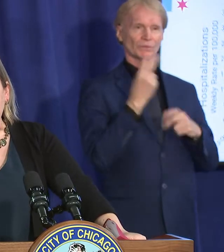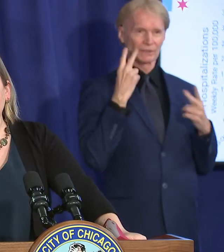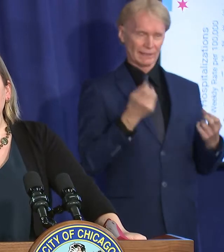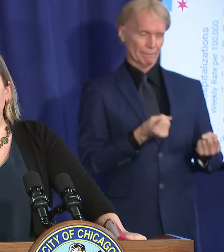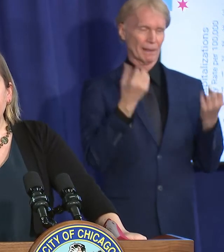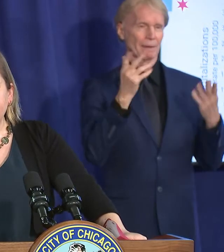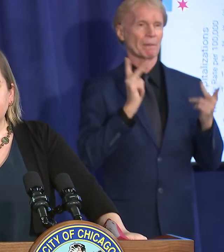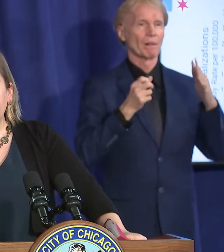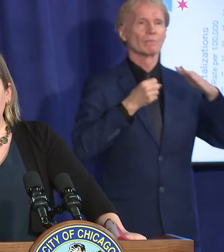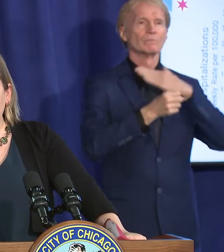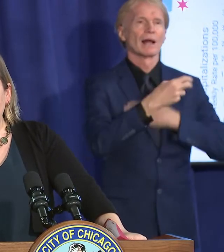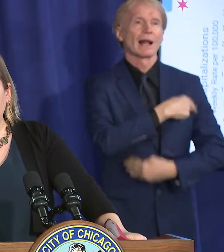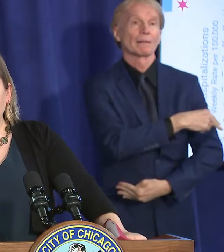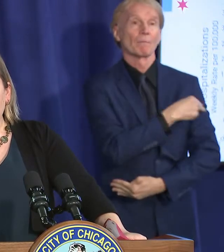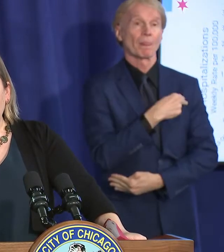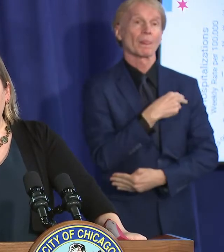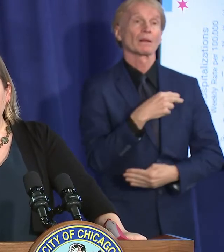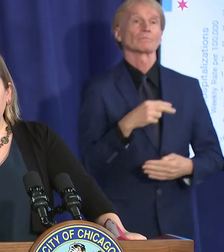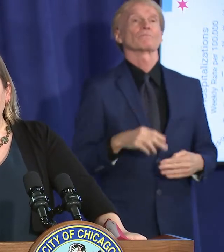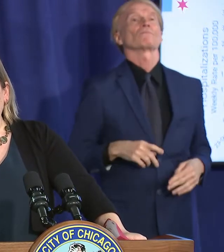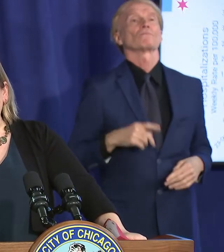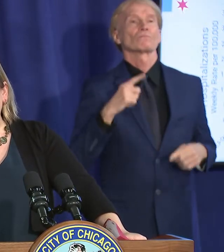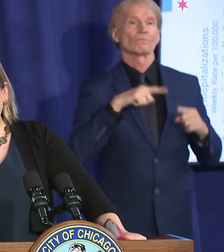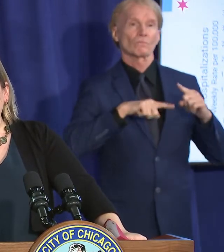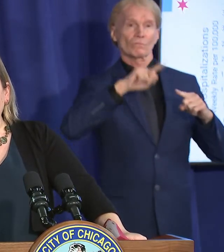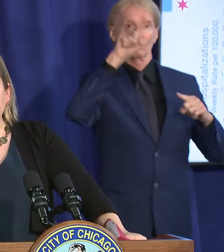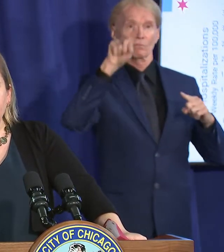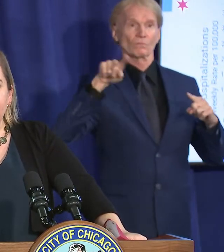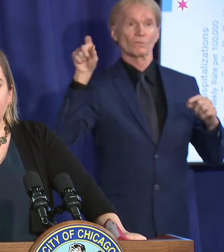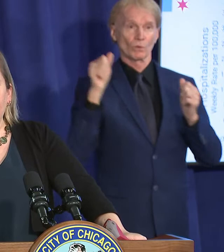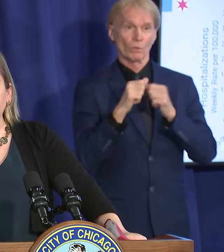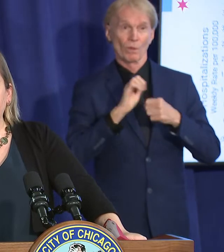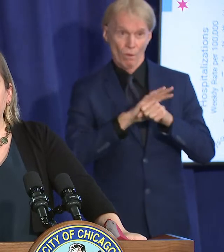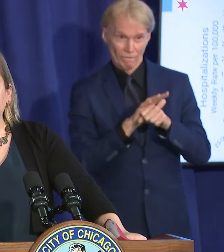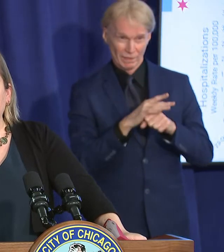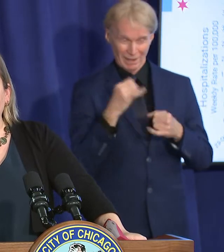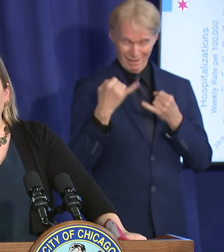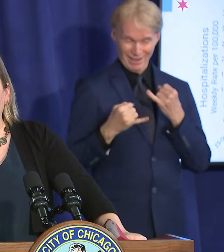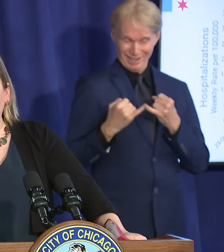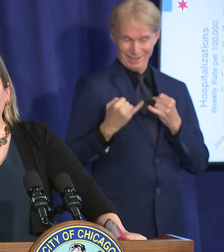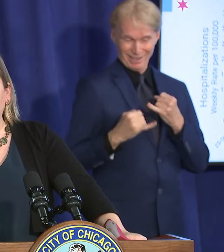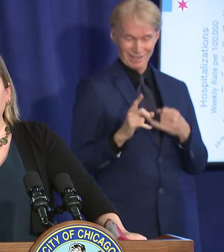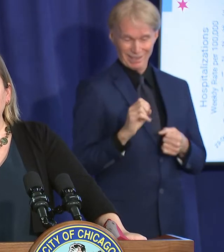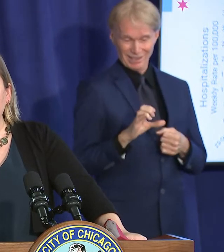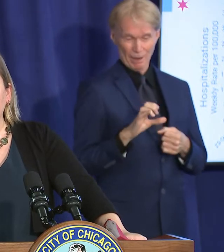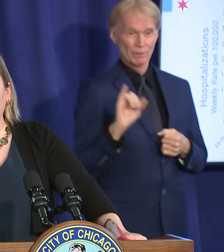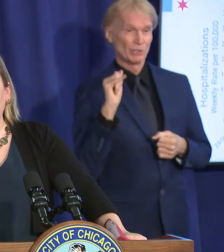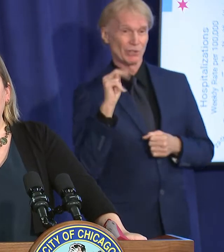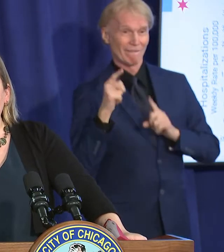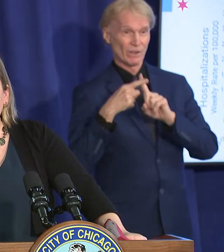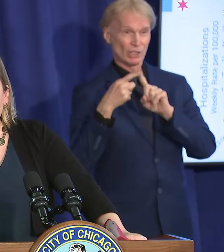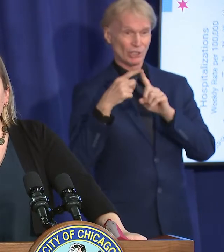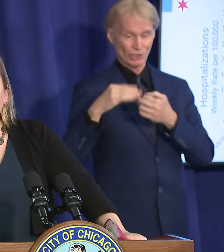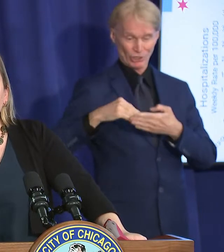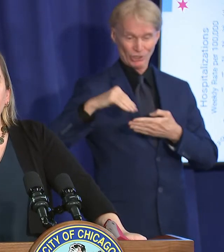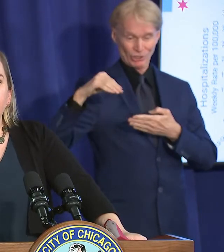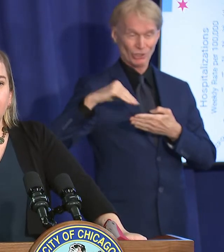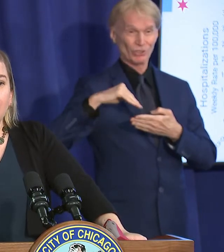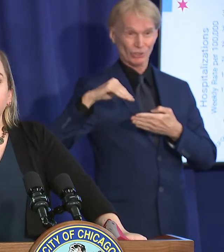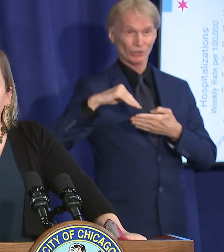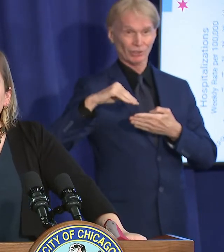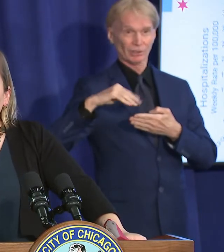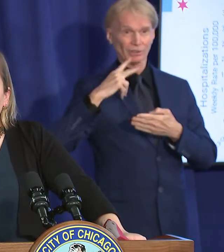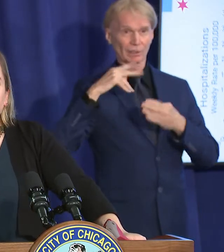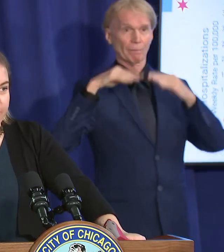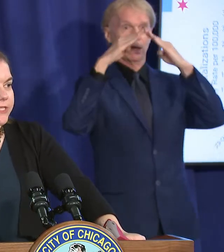can see we did see a peak, right in that last week of December, very beginning of January, and then now